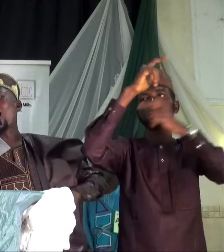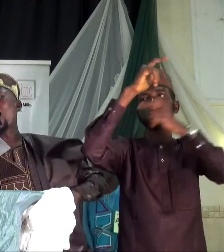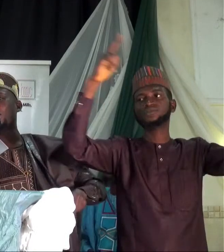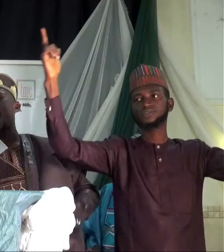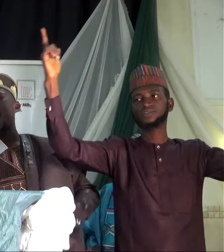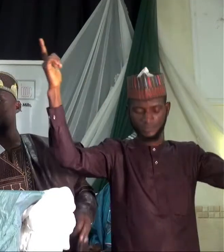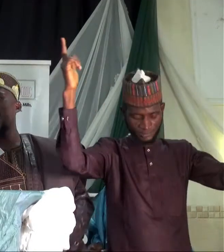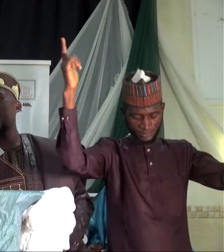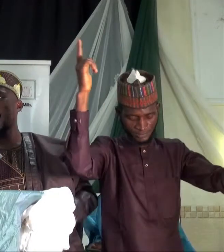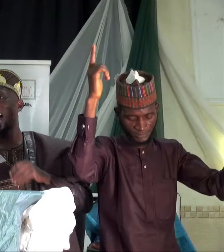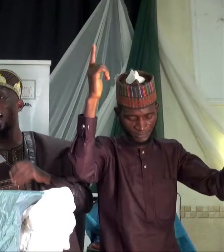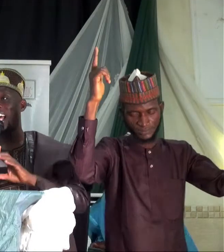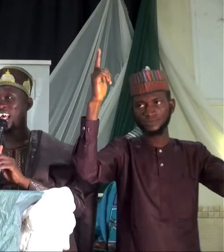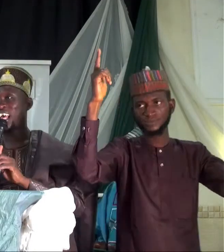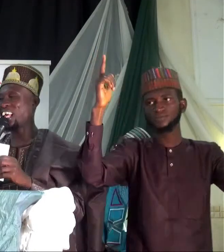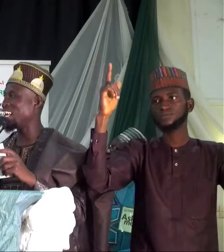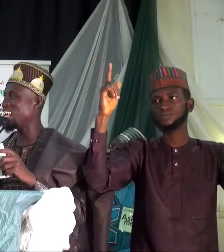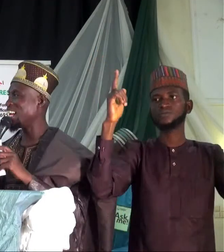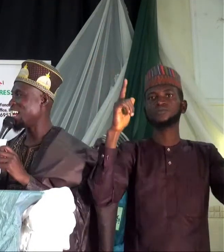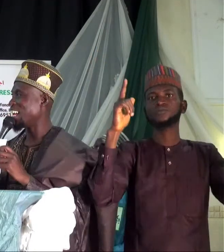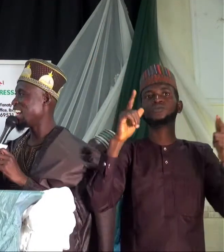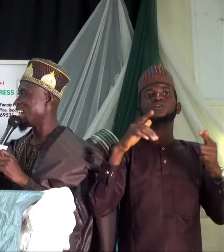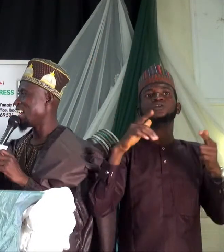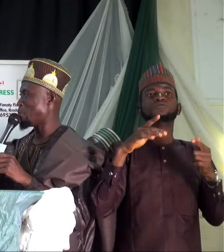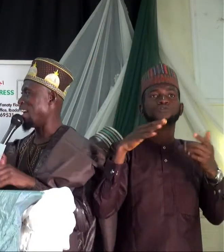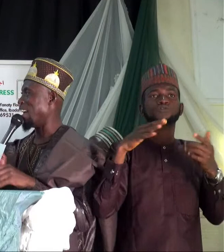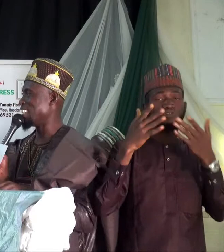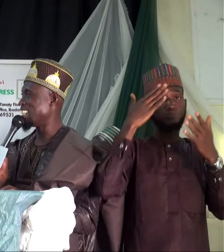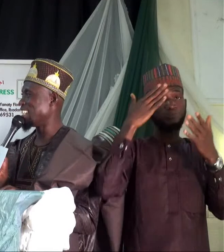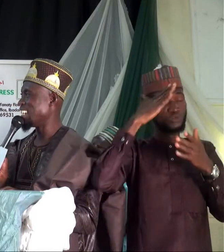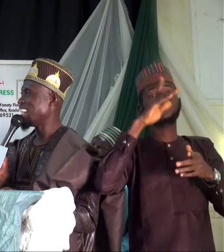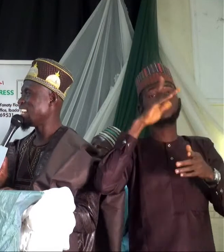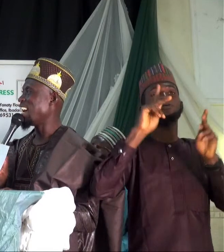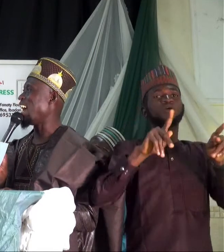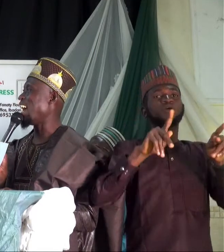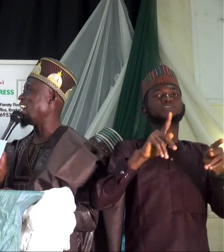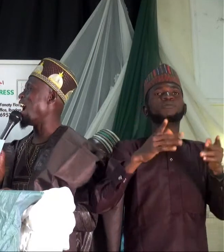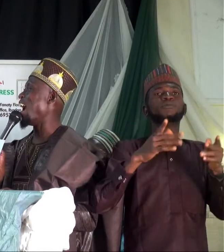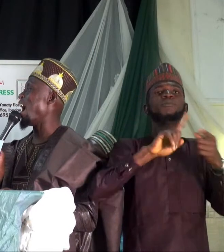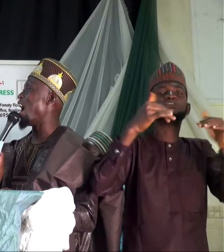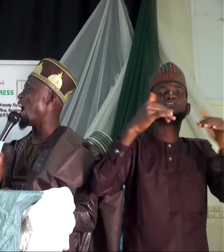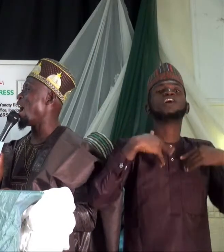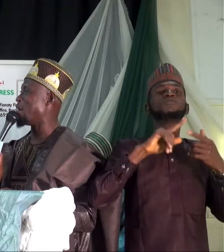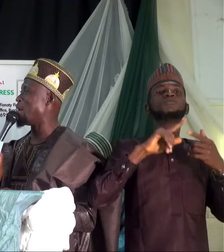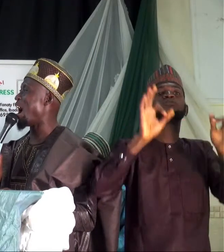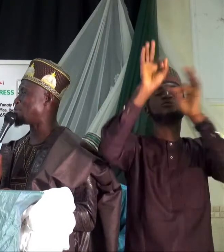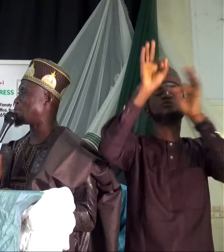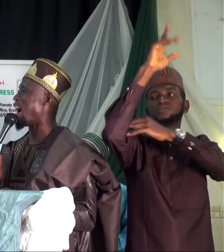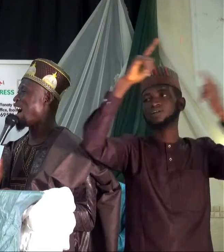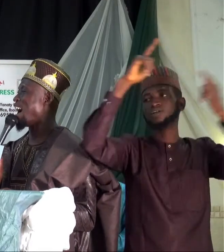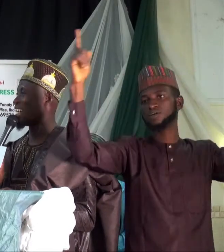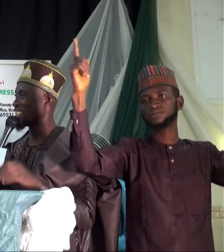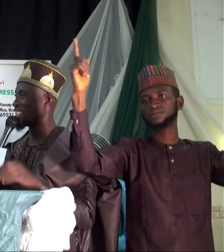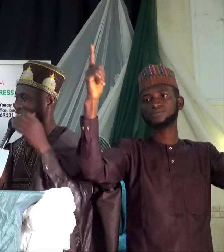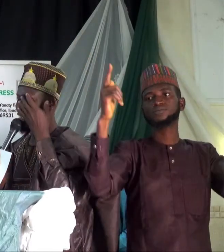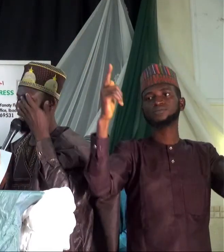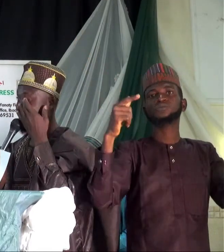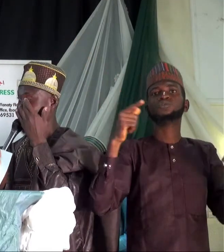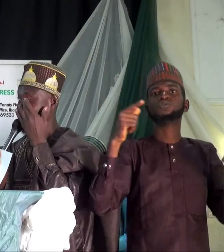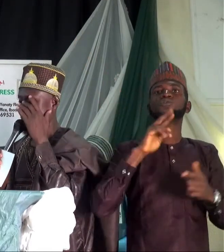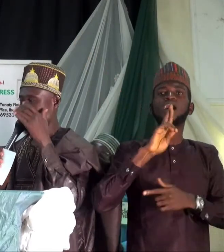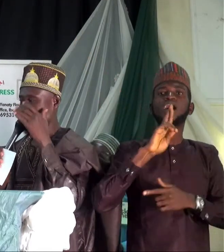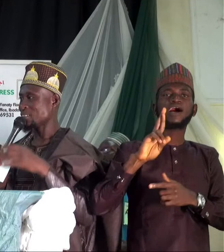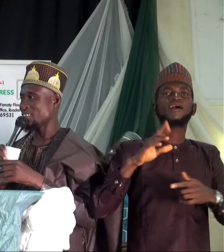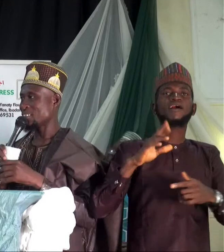Kabirullah. Akbar. I know you didn't know the person before. Hello. We are highly